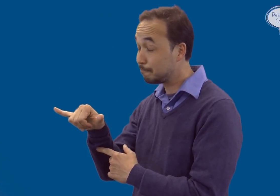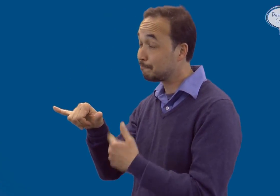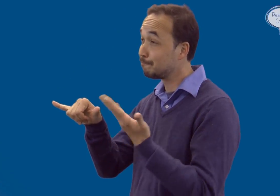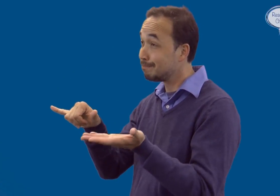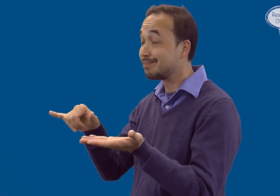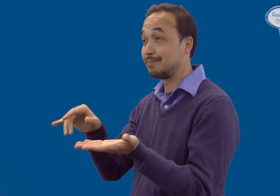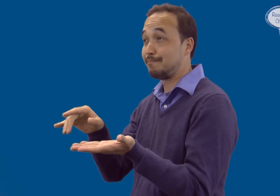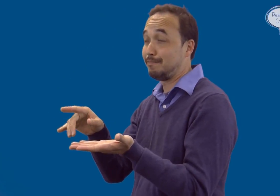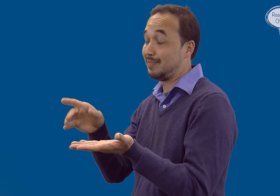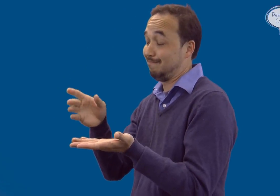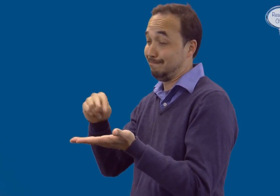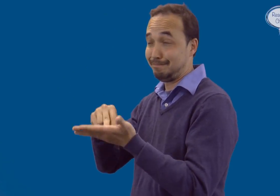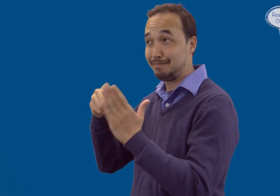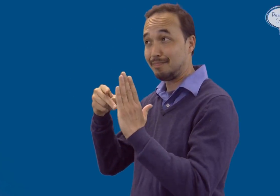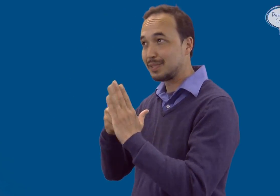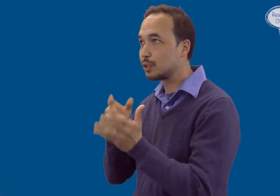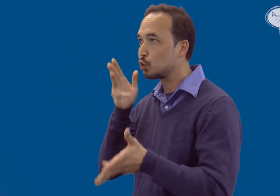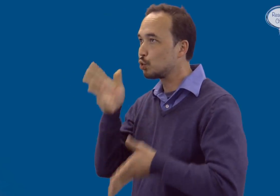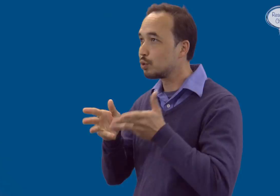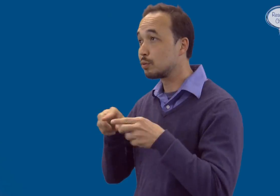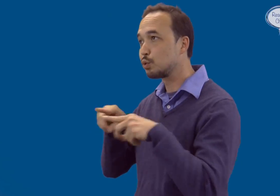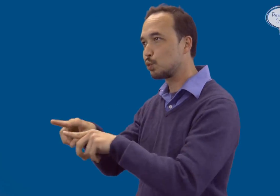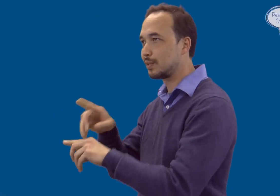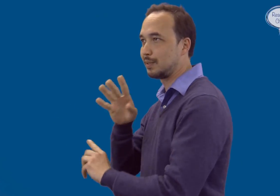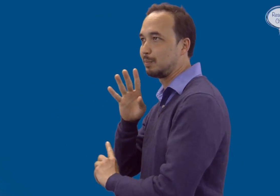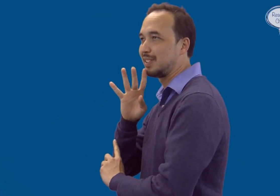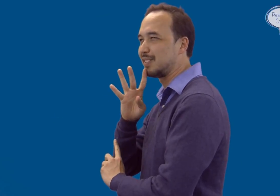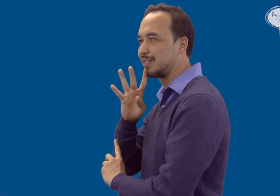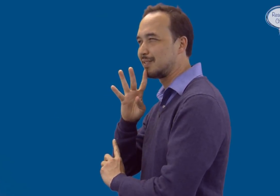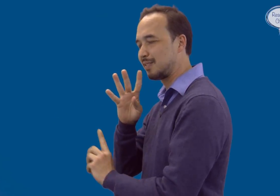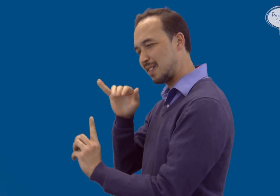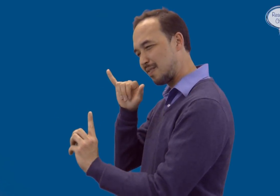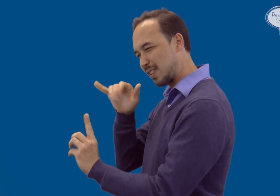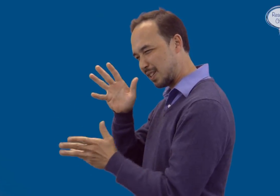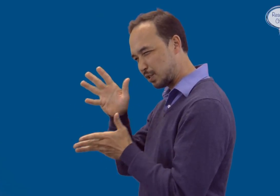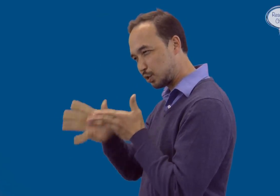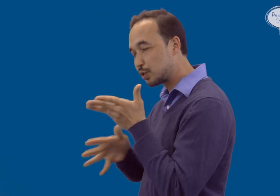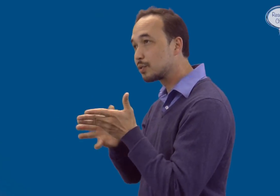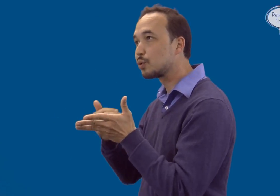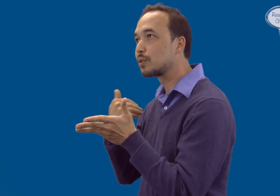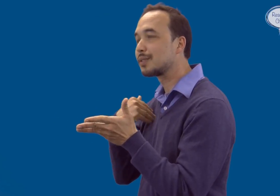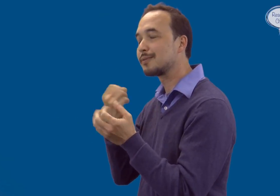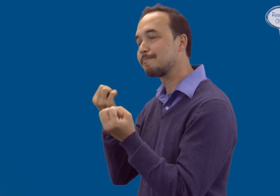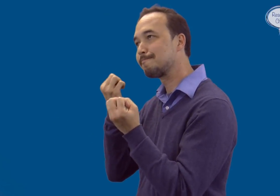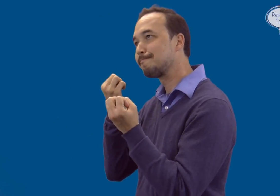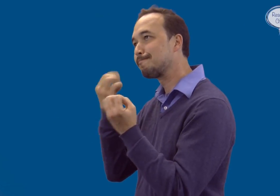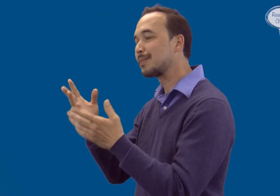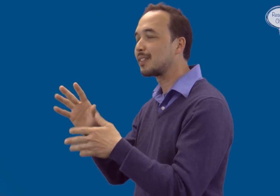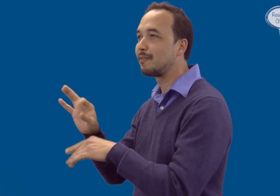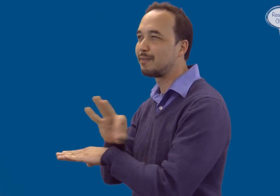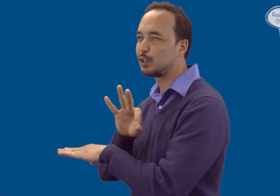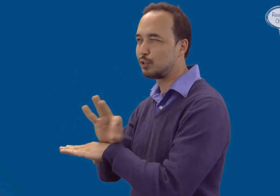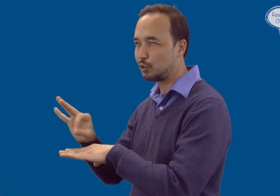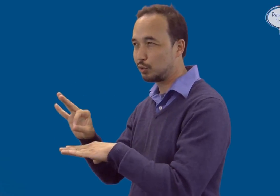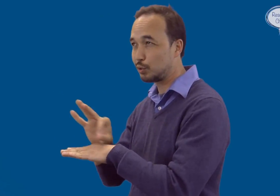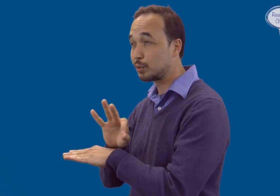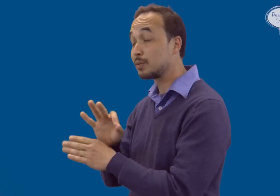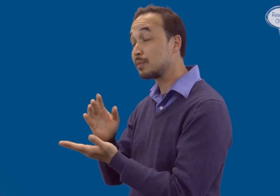Co-speech gesture is exactly that. It's the gestures that you produce while speaking. Those gestures have